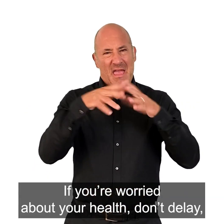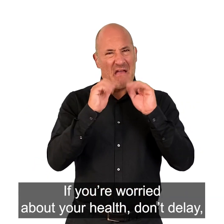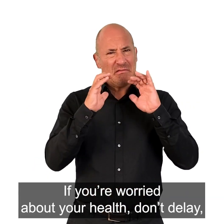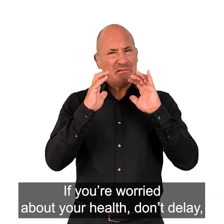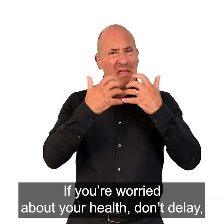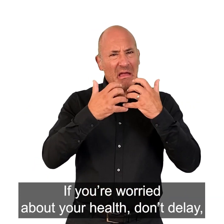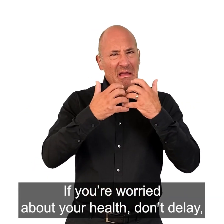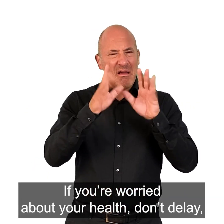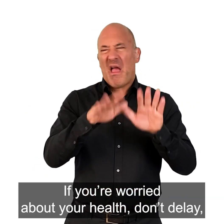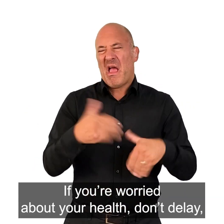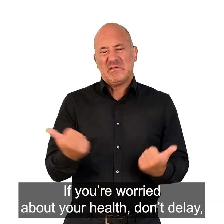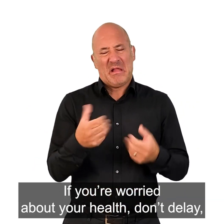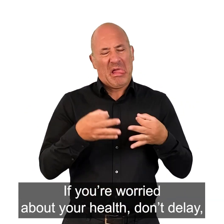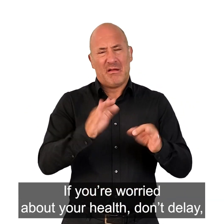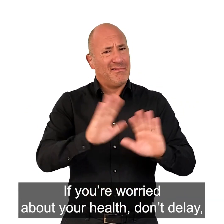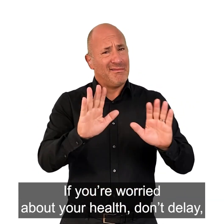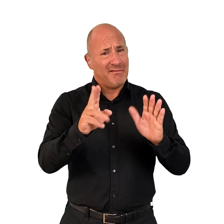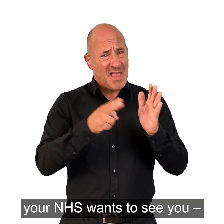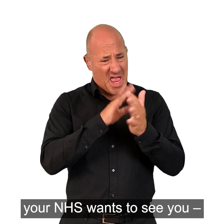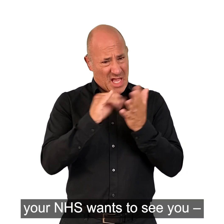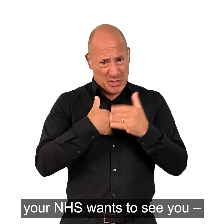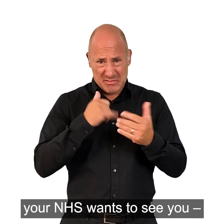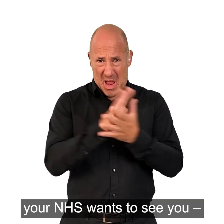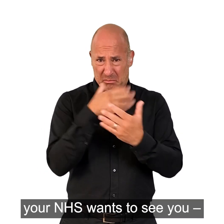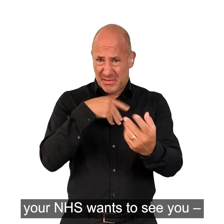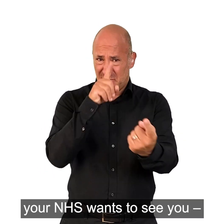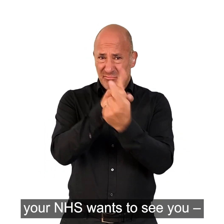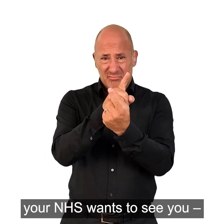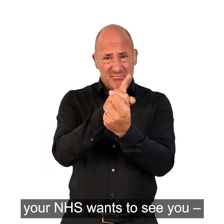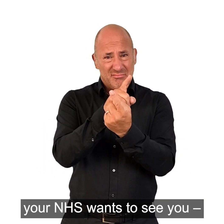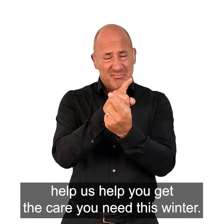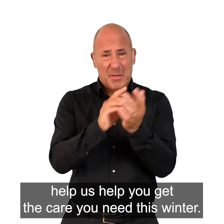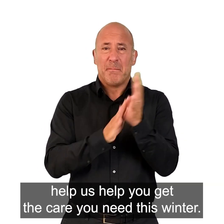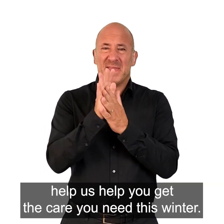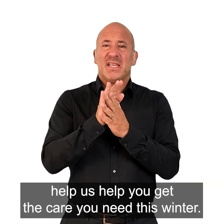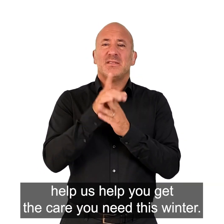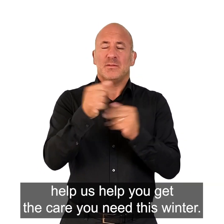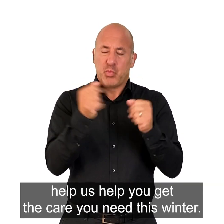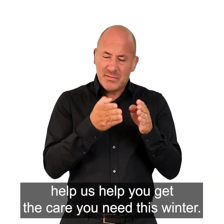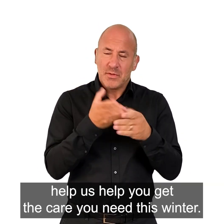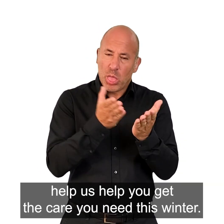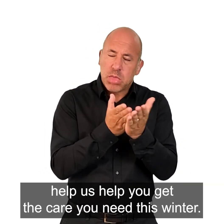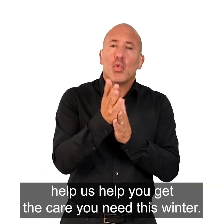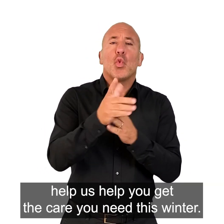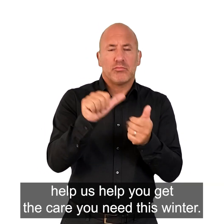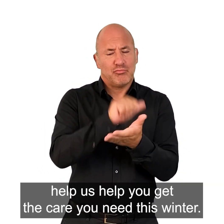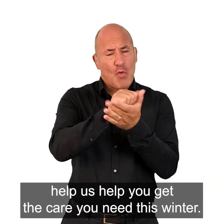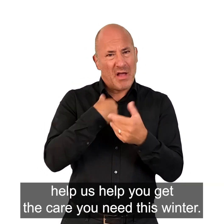If you're worried about your health, don't delay. Your NHS wants to see you. Help us help you get the care you